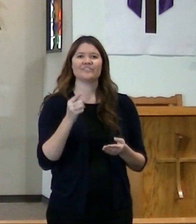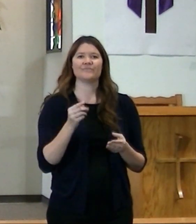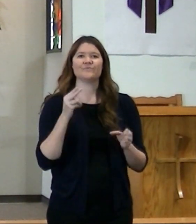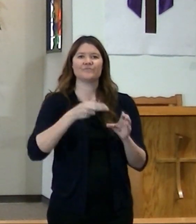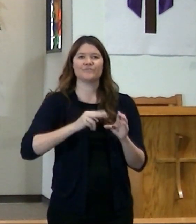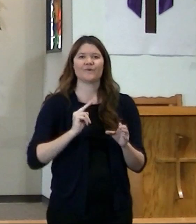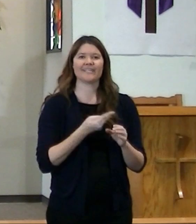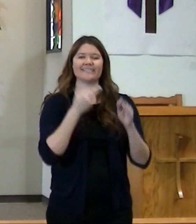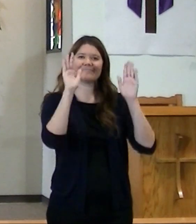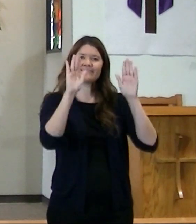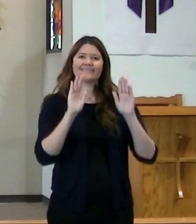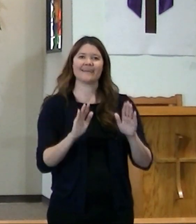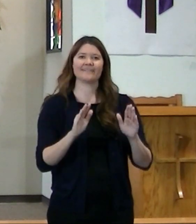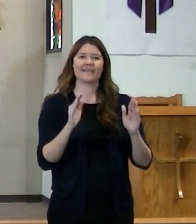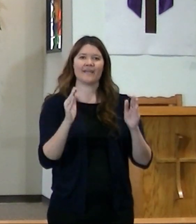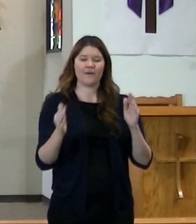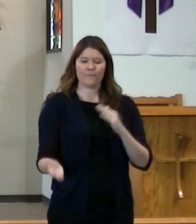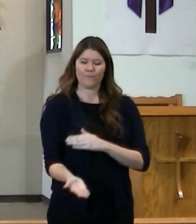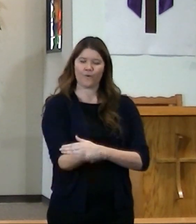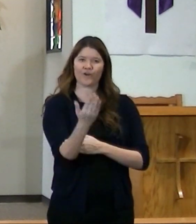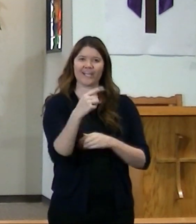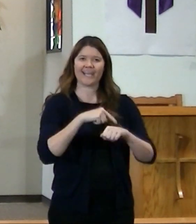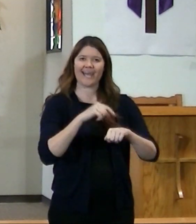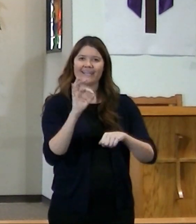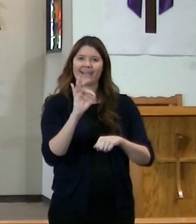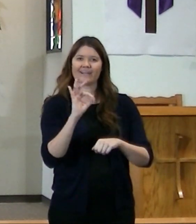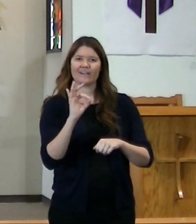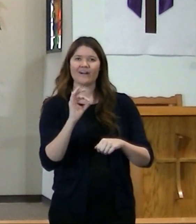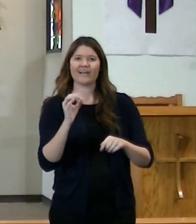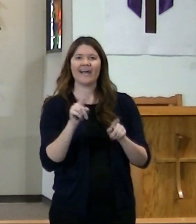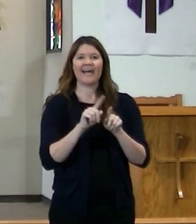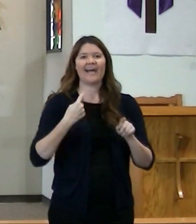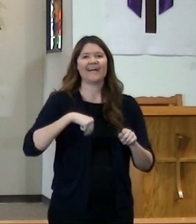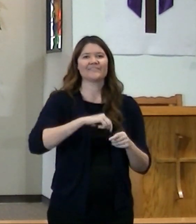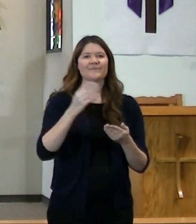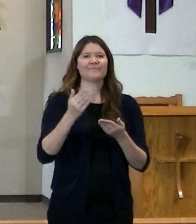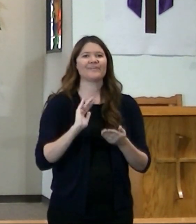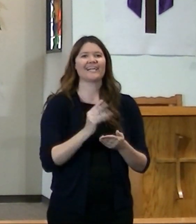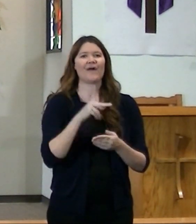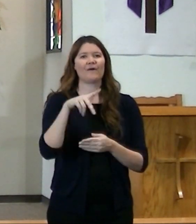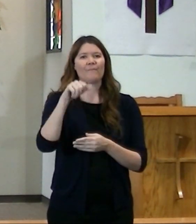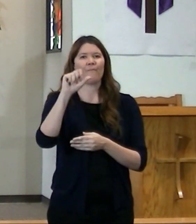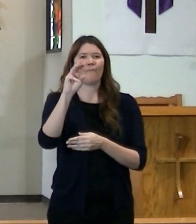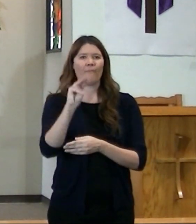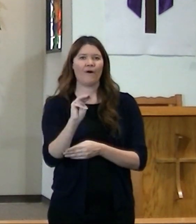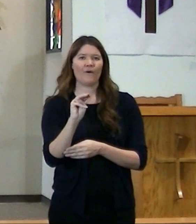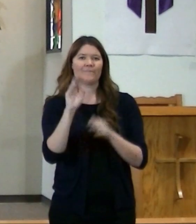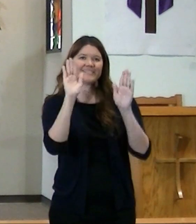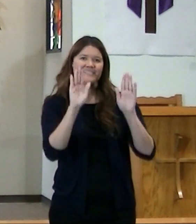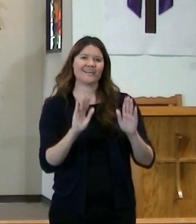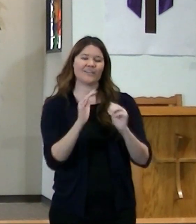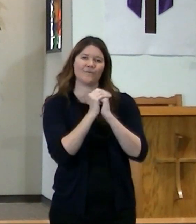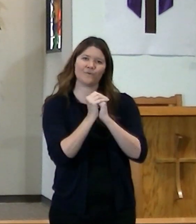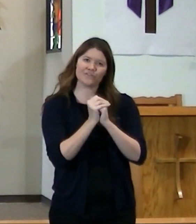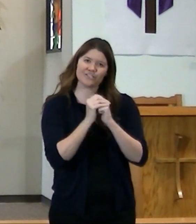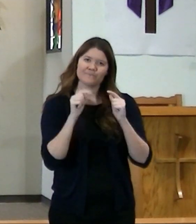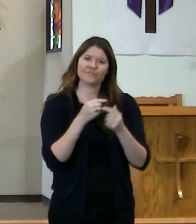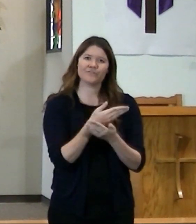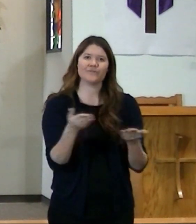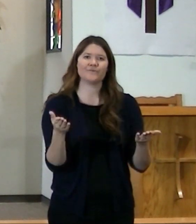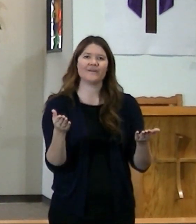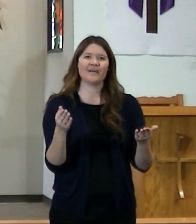in on Sunday morning at 9 o'clock as we bring our Palm Sunday worship to you. Wherever God's word